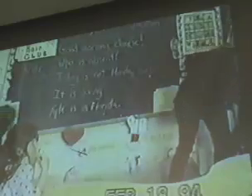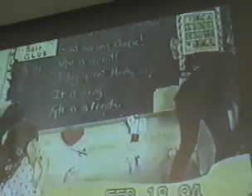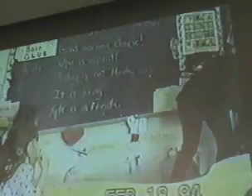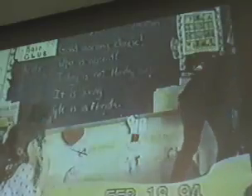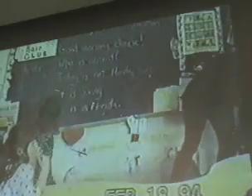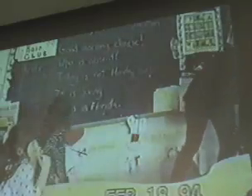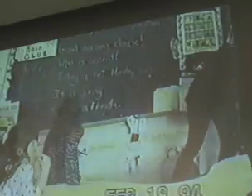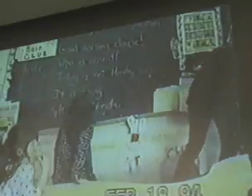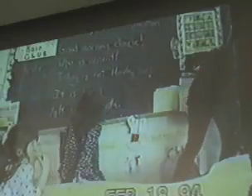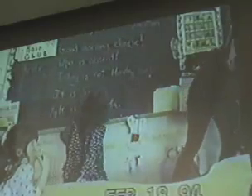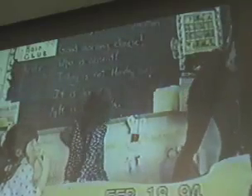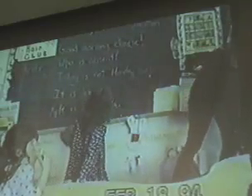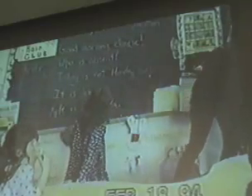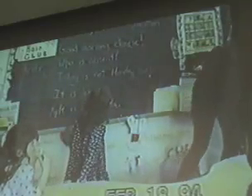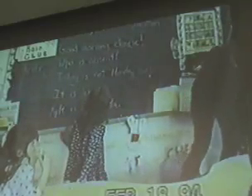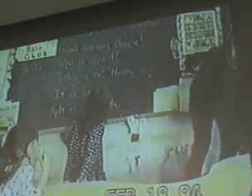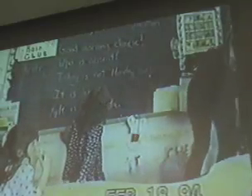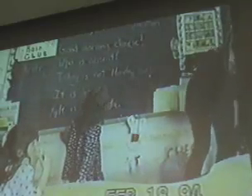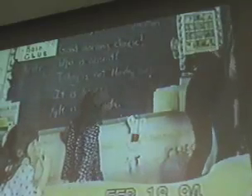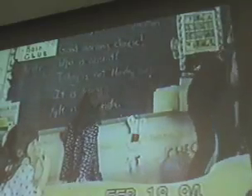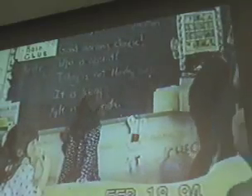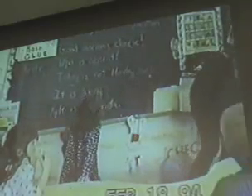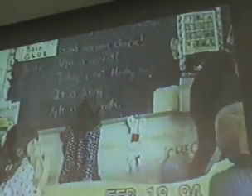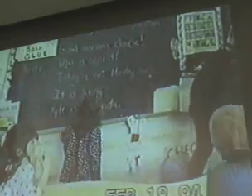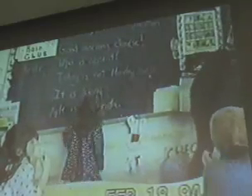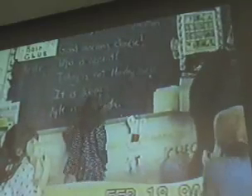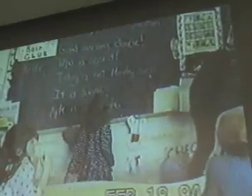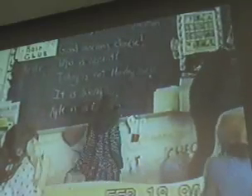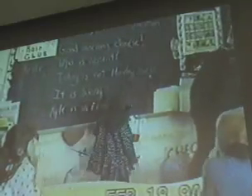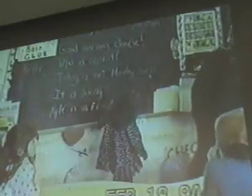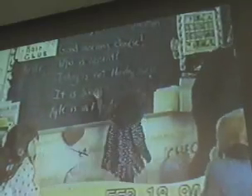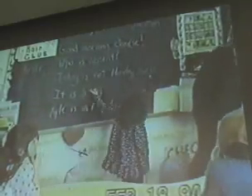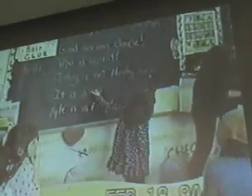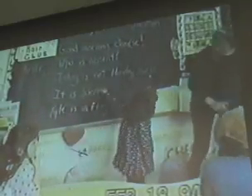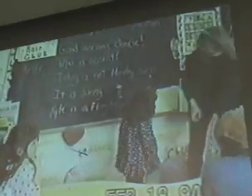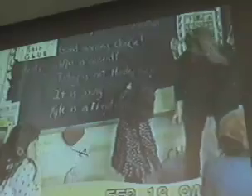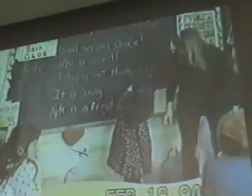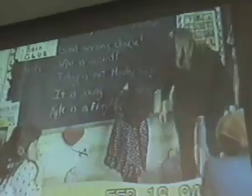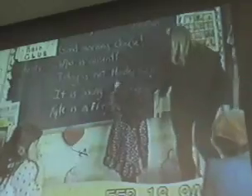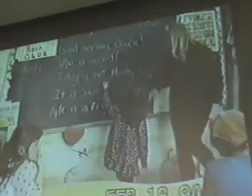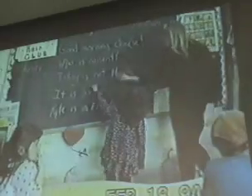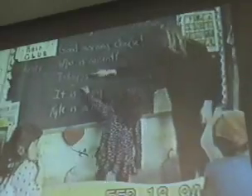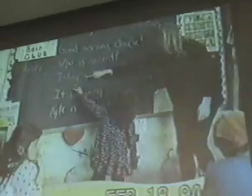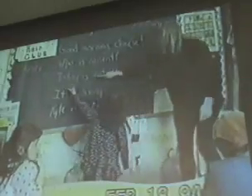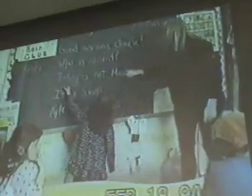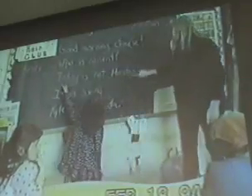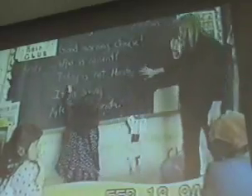Her sentence is, today is not Monday, and in parentheses it says, thank God. A little tired that week.